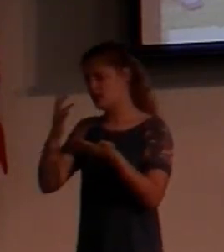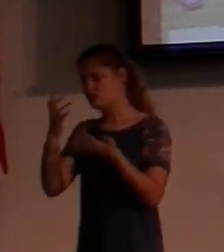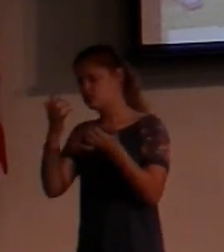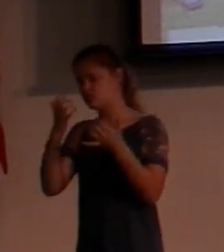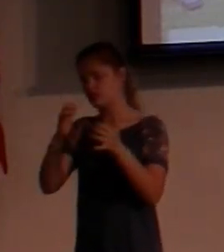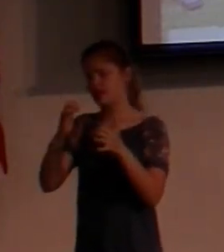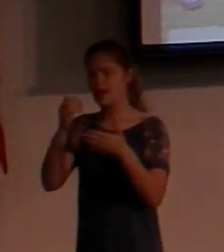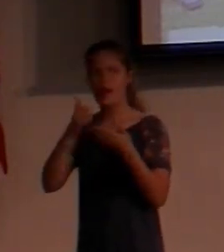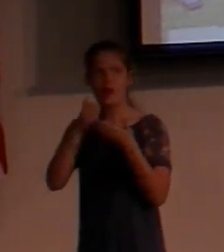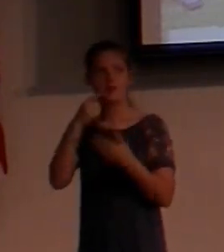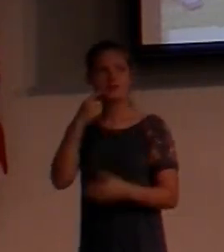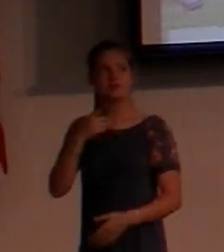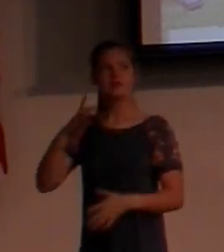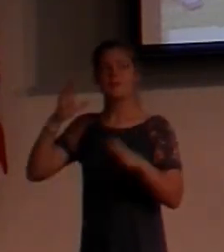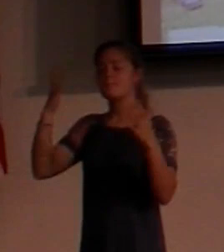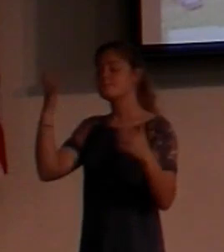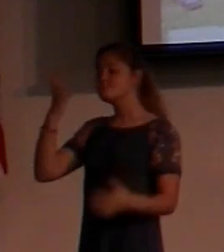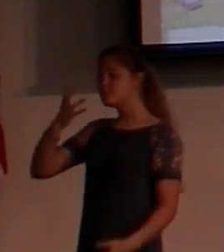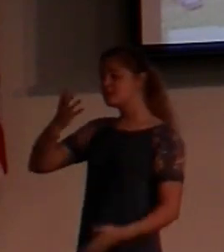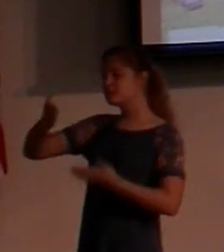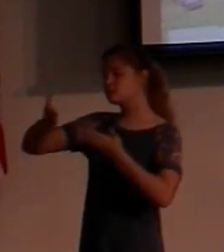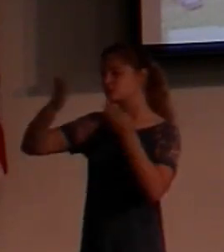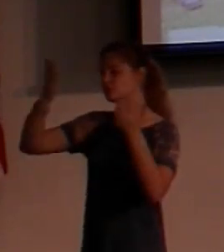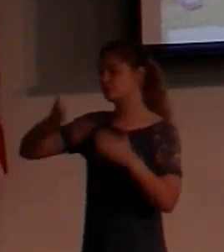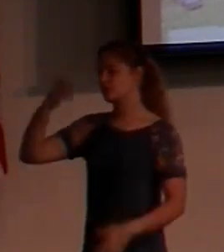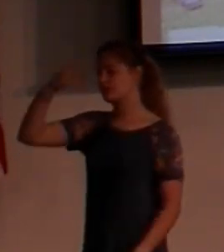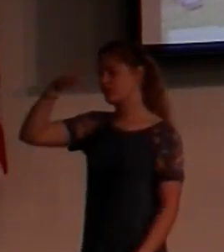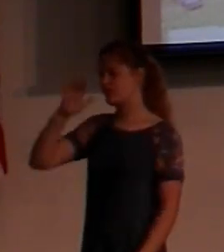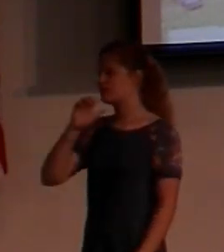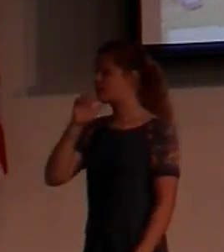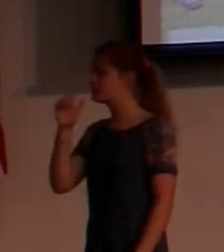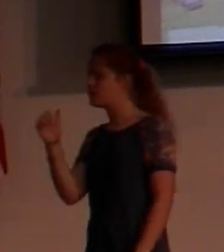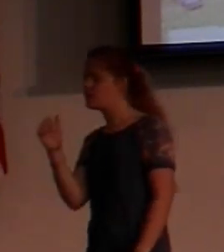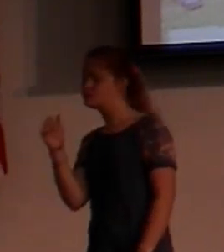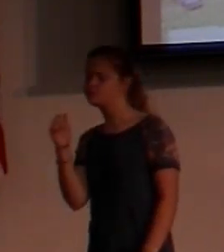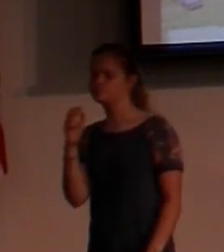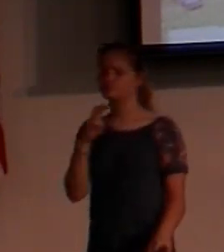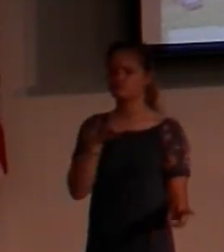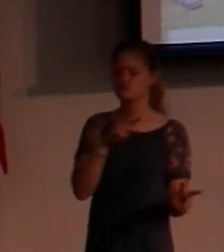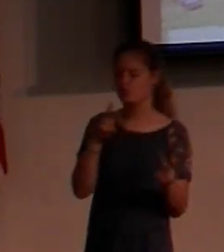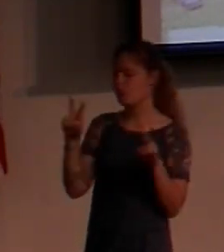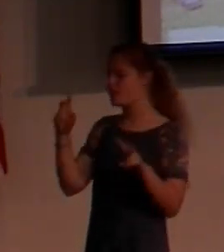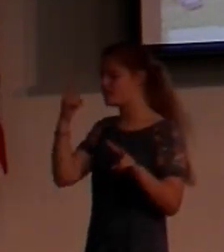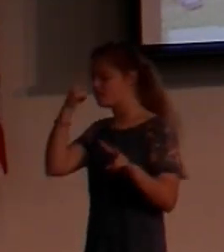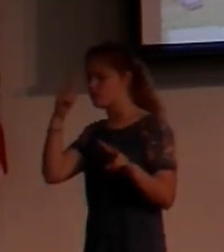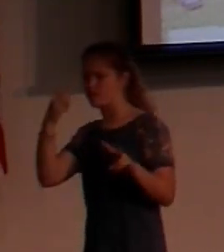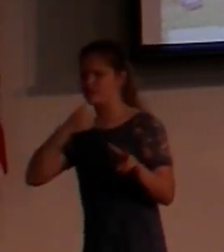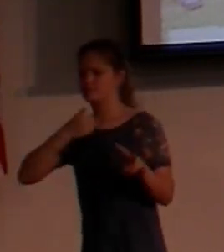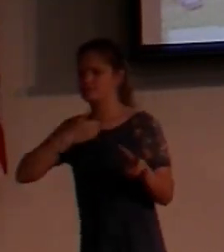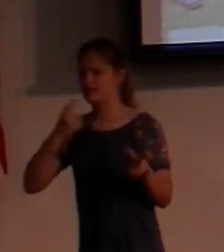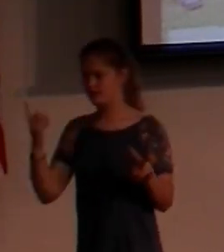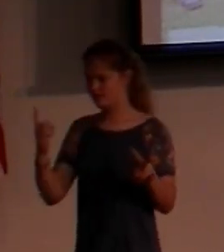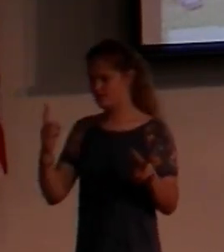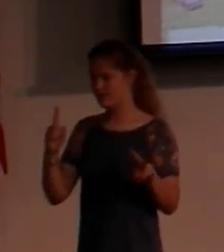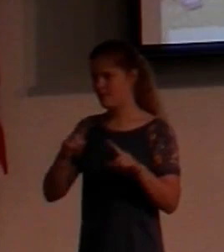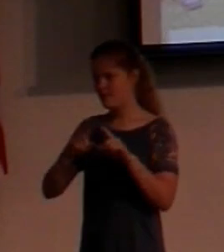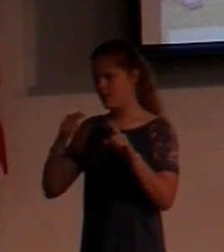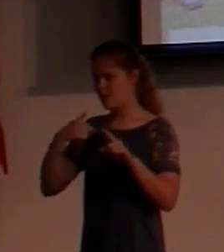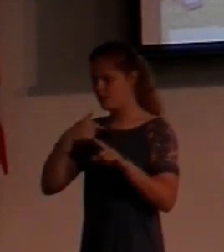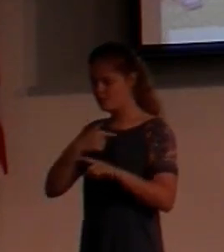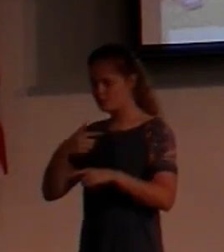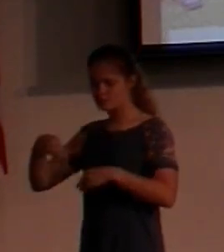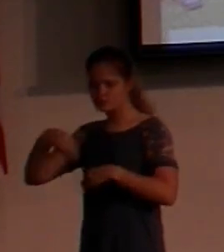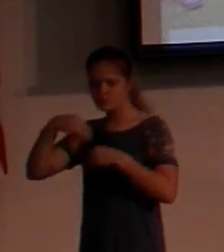amazing servant of God, and is not looking for anything for himself. So this was neat to give back to him. All